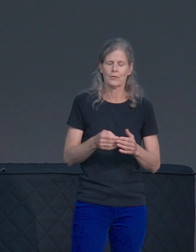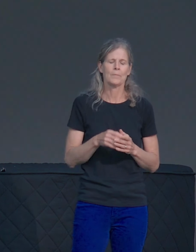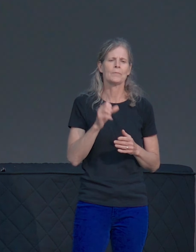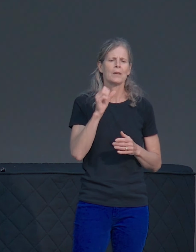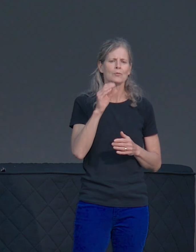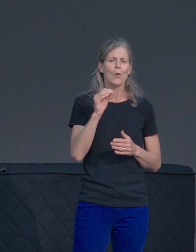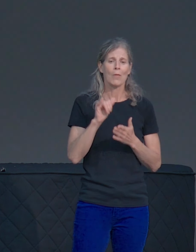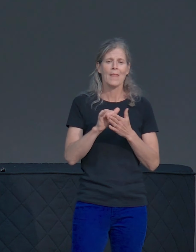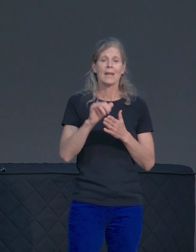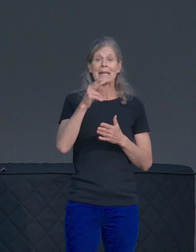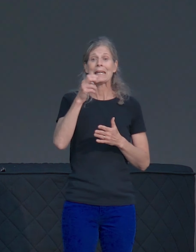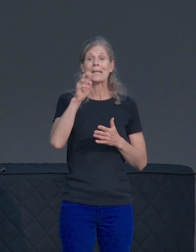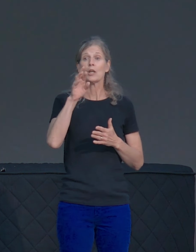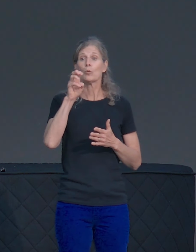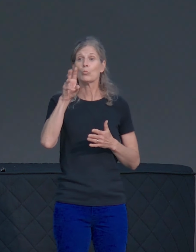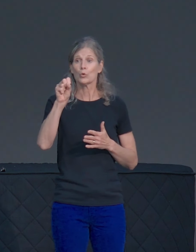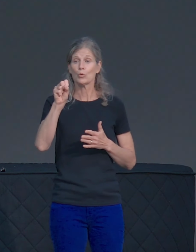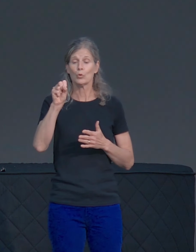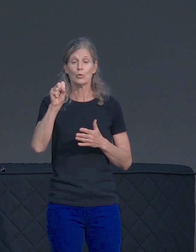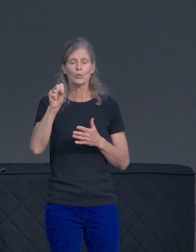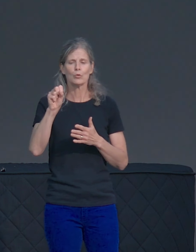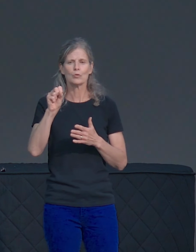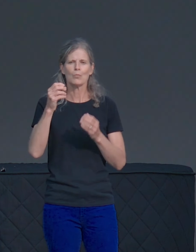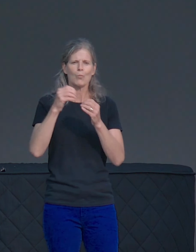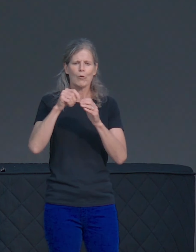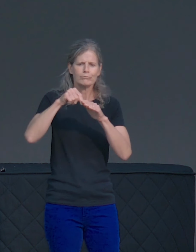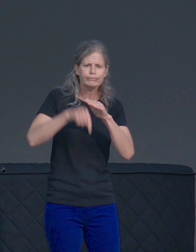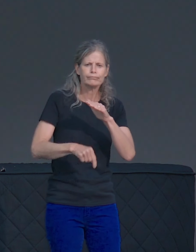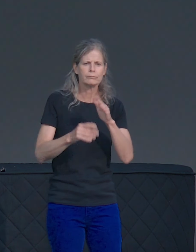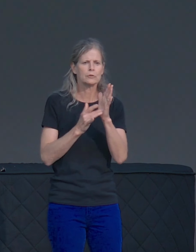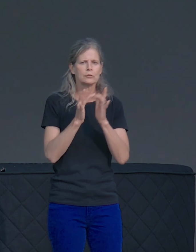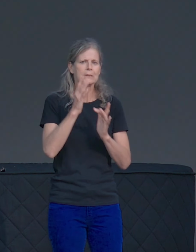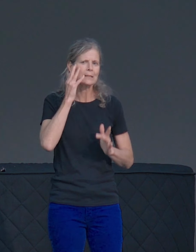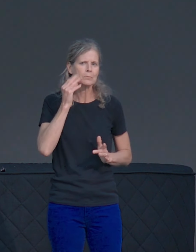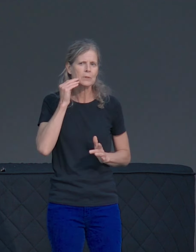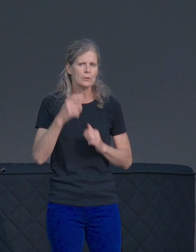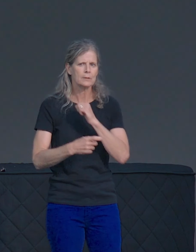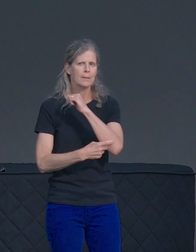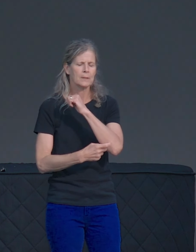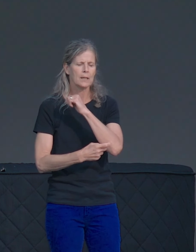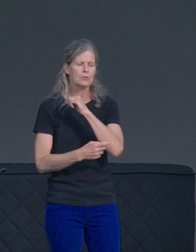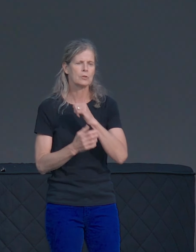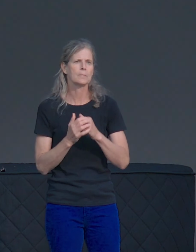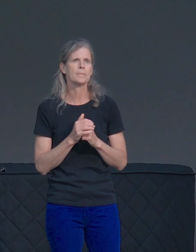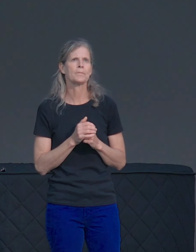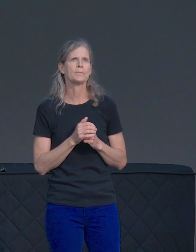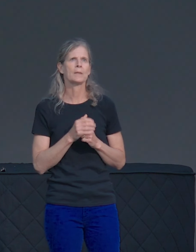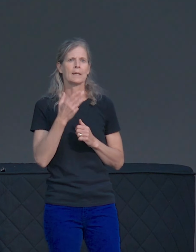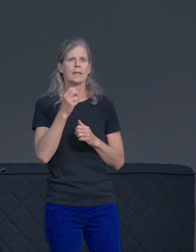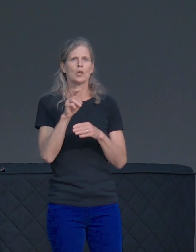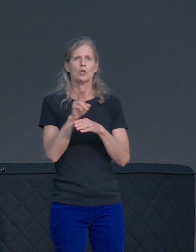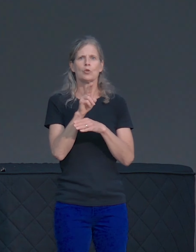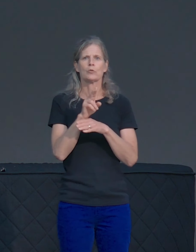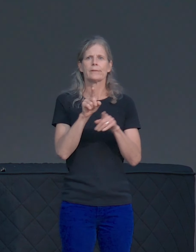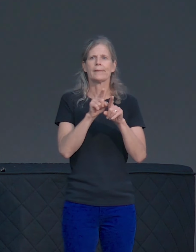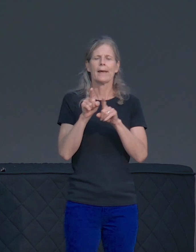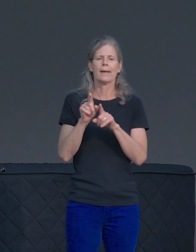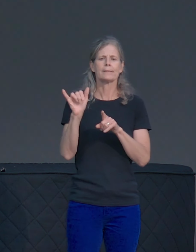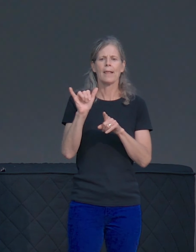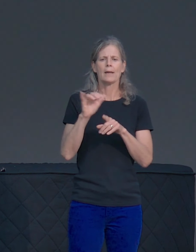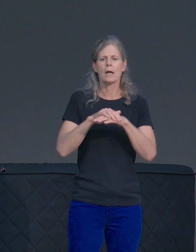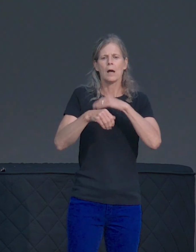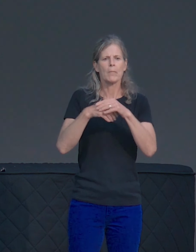Well, the author of Hebrews actually expounds on this idea of Jesus experiencing temptation. And he uses it as a source of